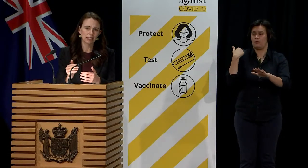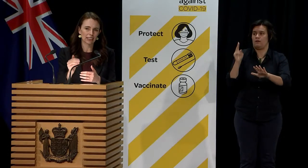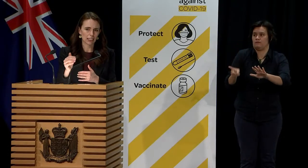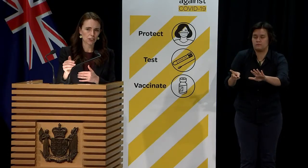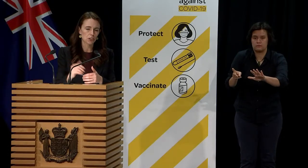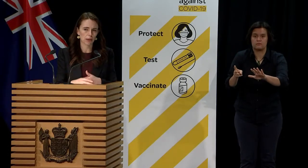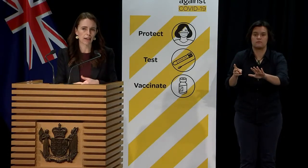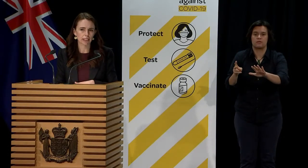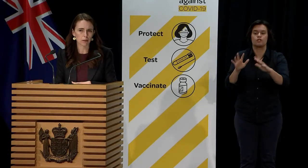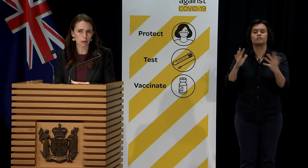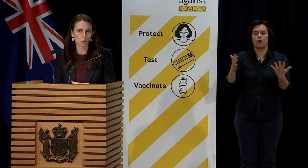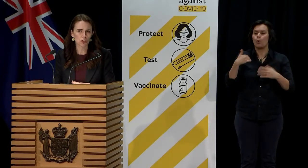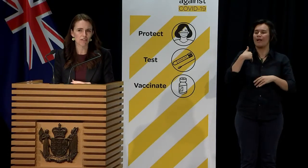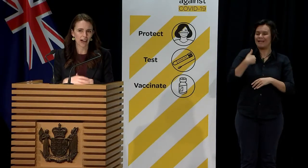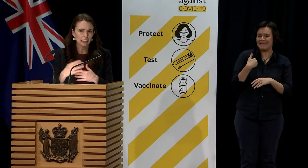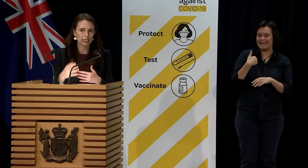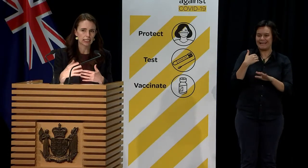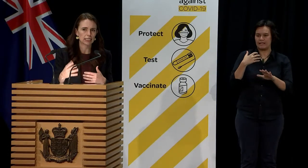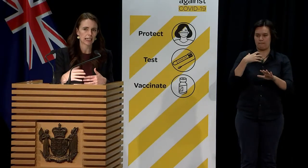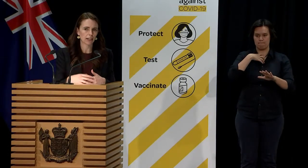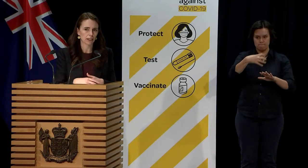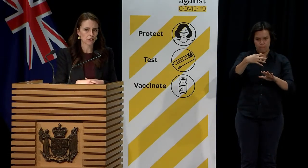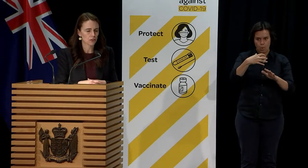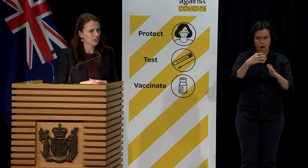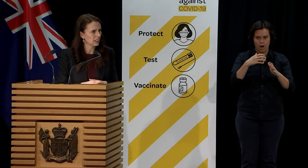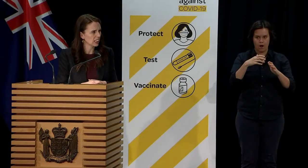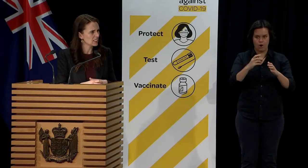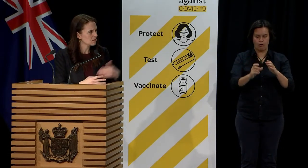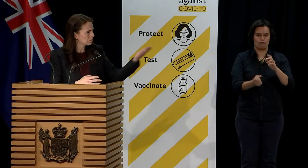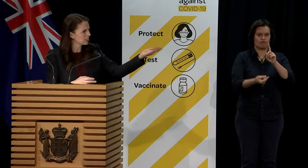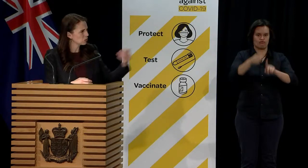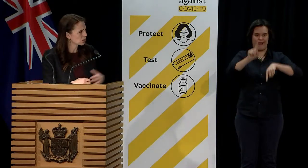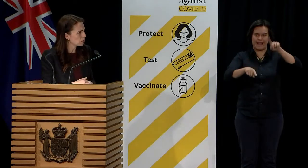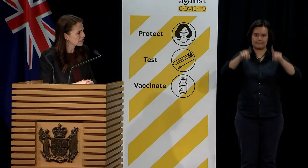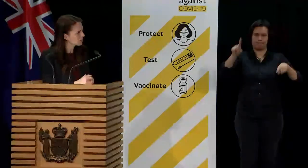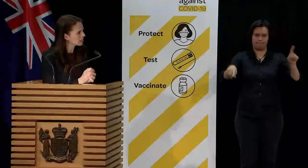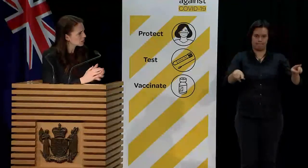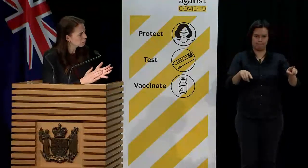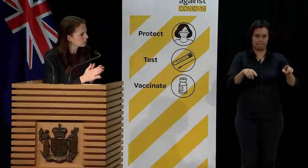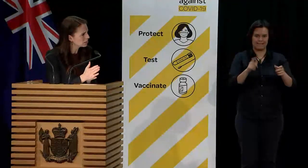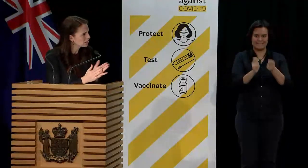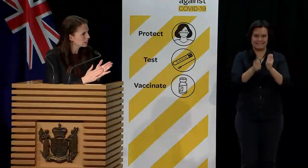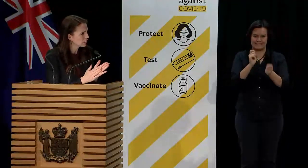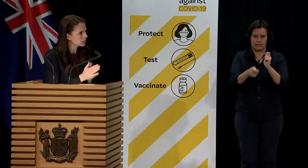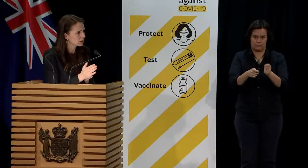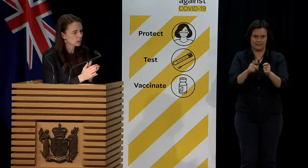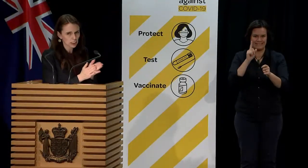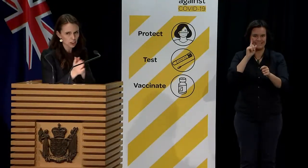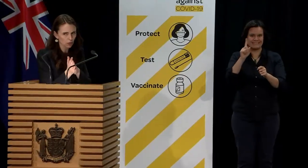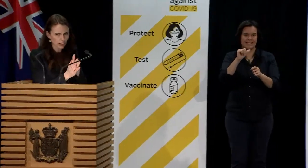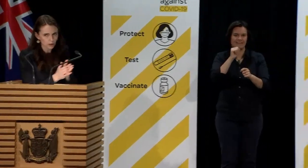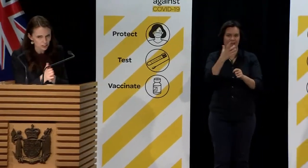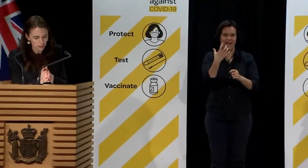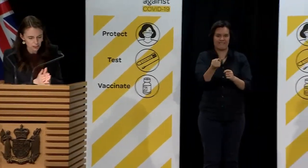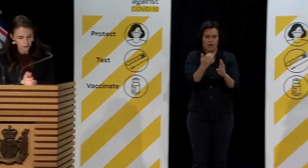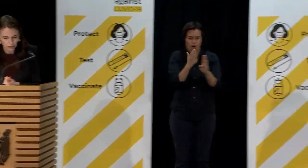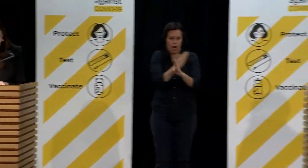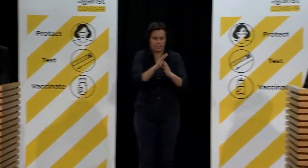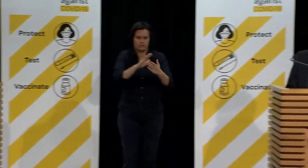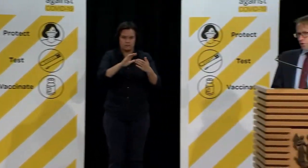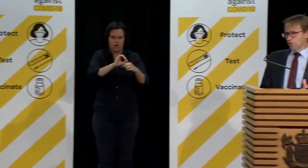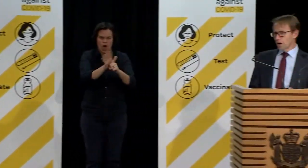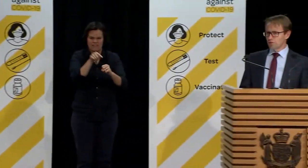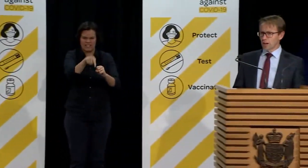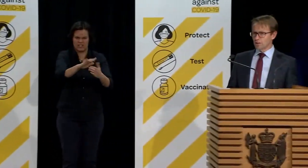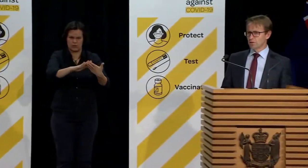using the intelligence we have to get a bit more surveillance testing out there in certain areas. But you have comments on that, Dr. Bloomfield? So just generally... it's the right questions that